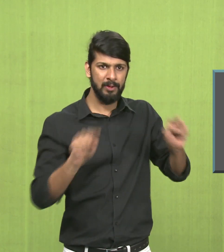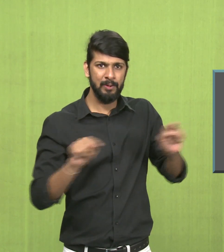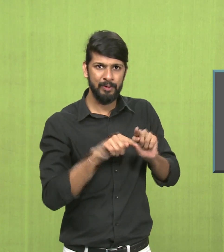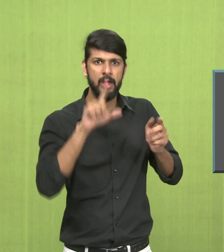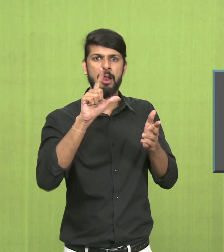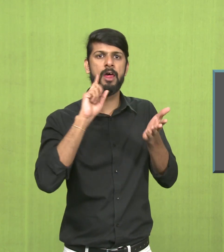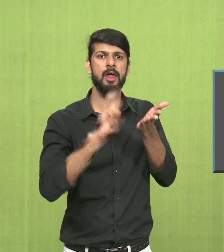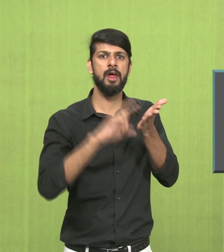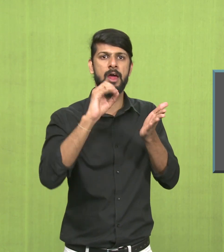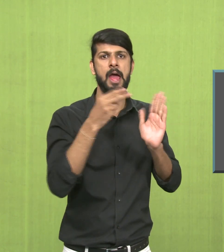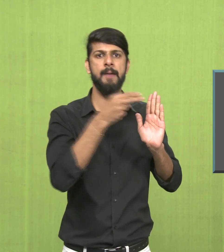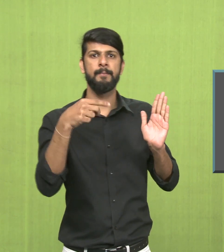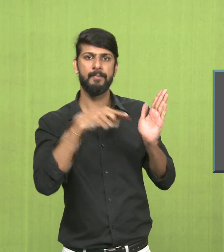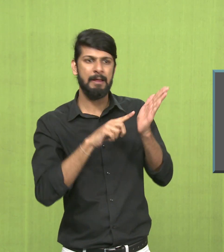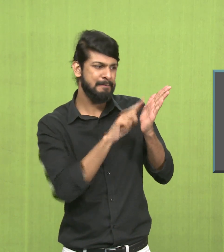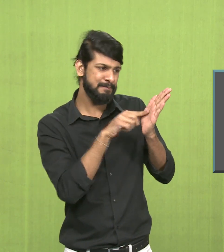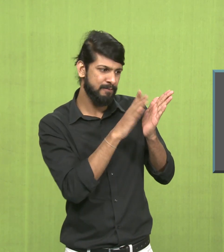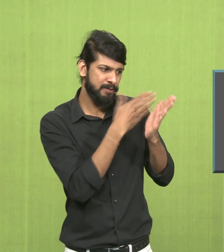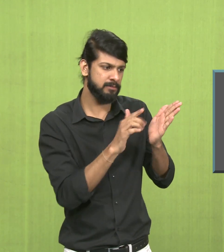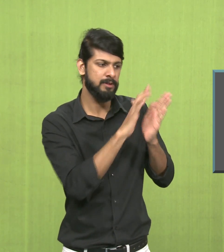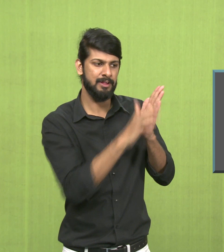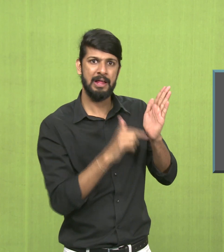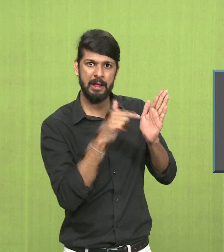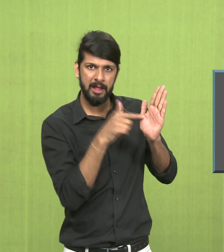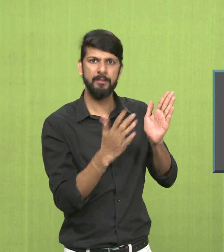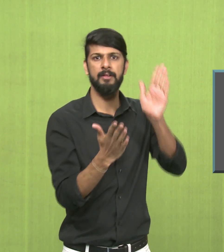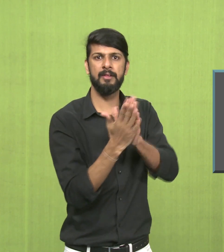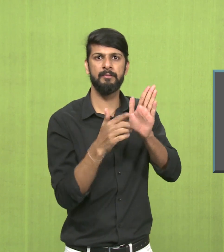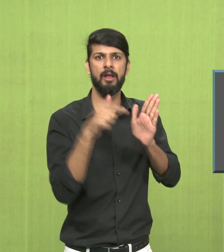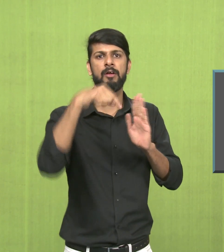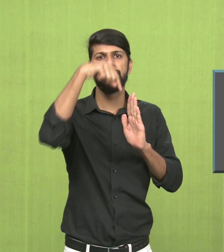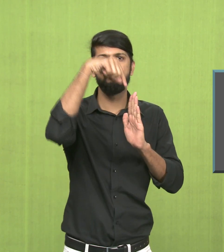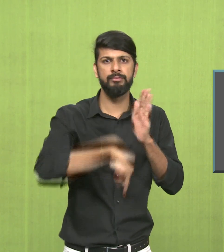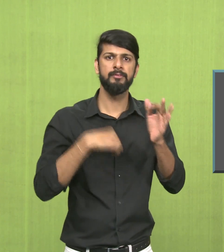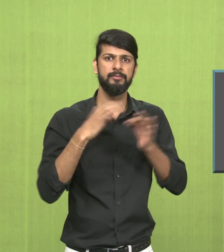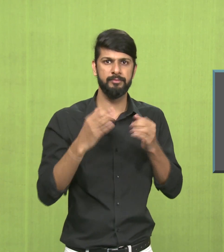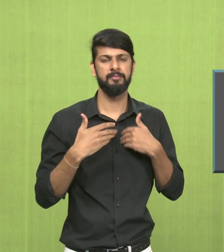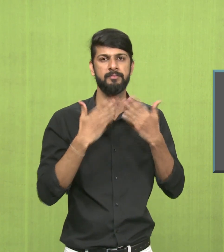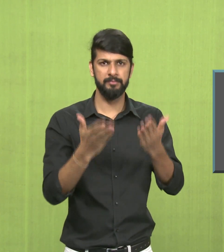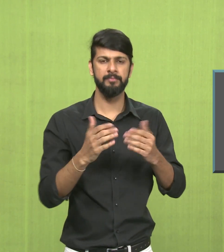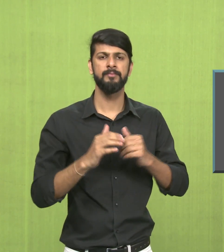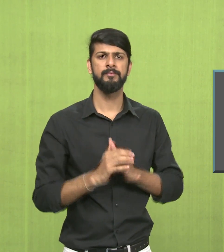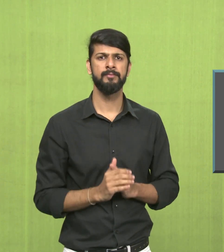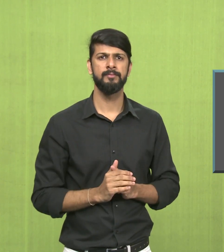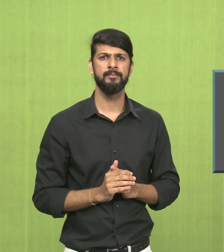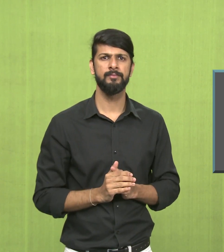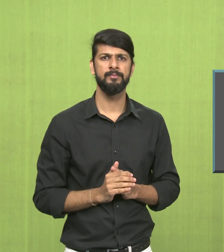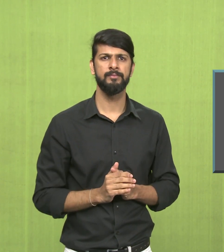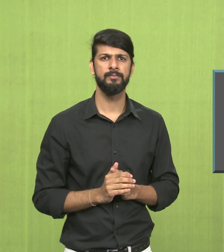lino printing technique. Lino are the sheets of linoleum which are engraved and then printings are done, prints